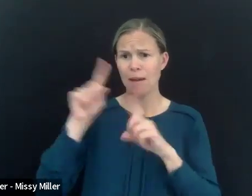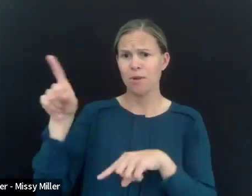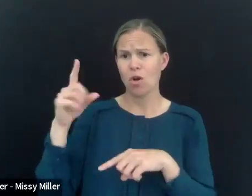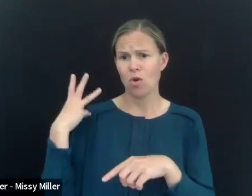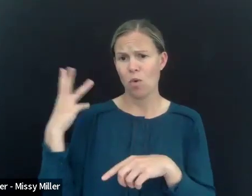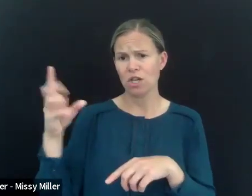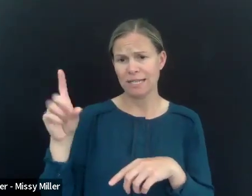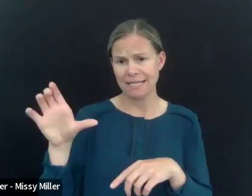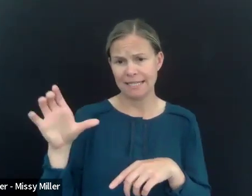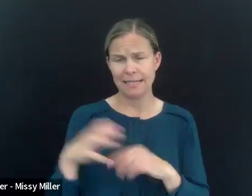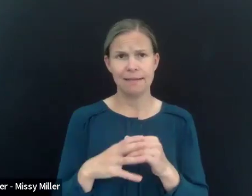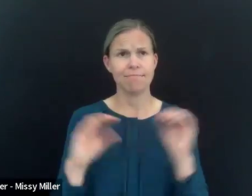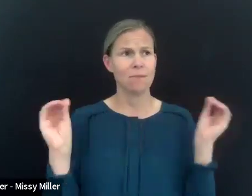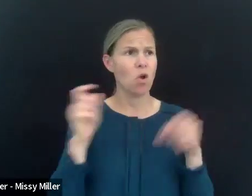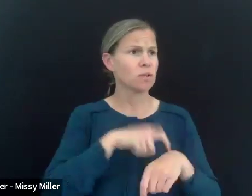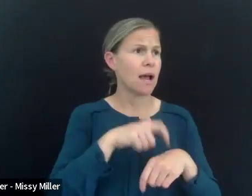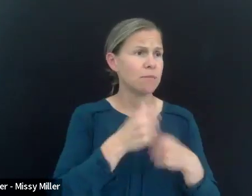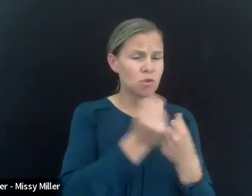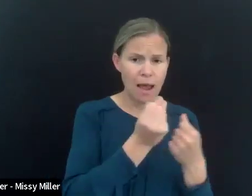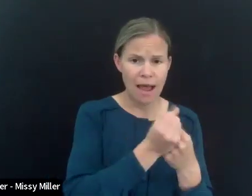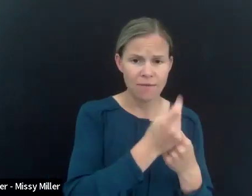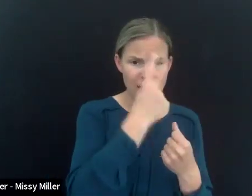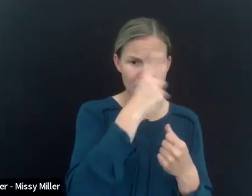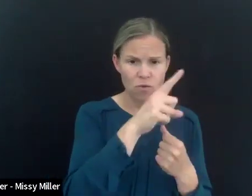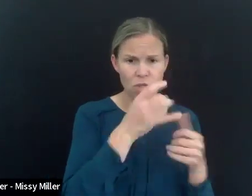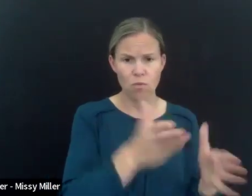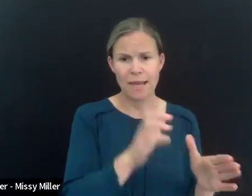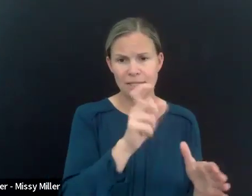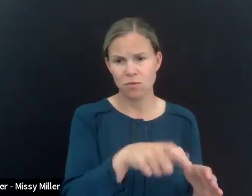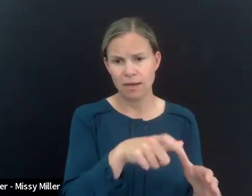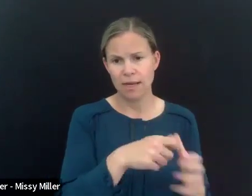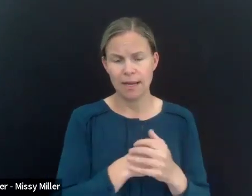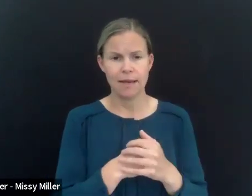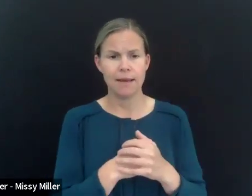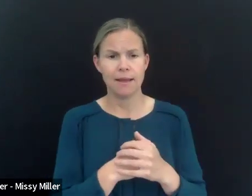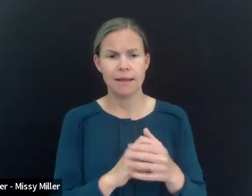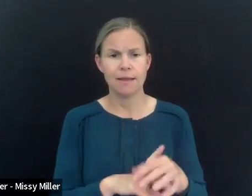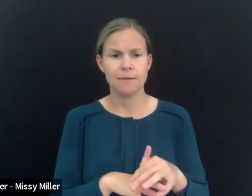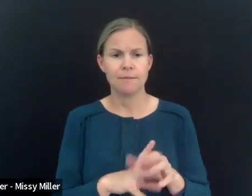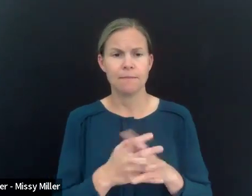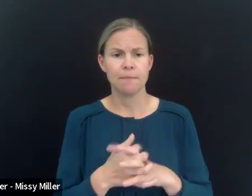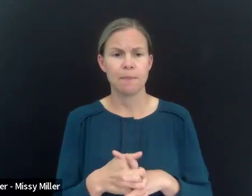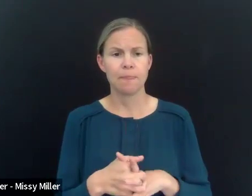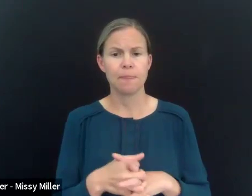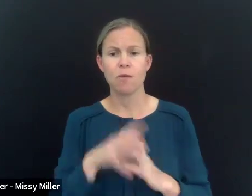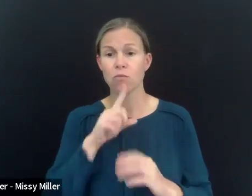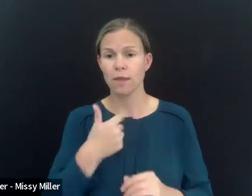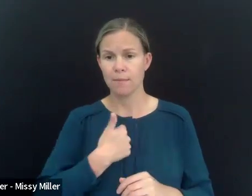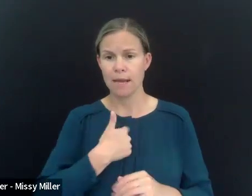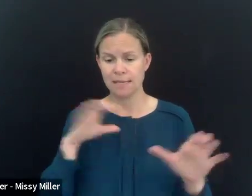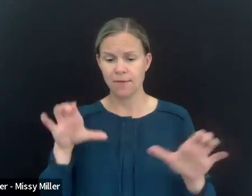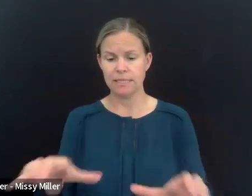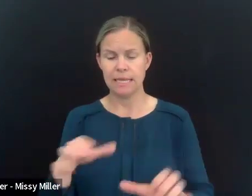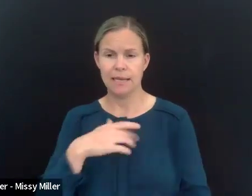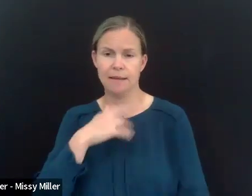really advocate in the ways that it's necessary, and coming out of having done clinical rotations, one of the things that